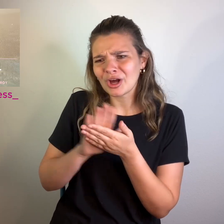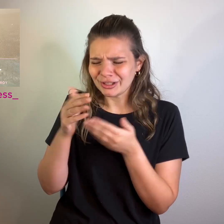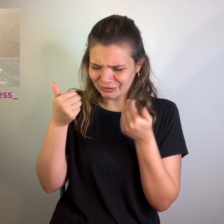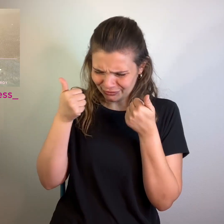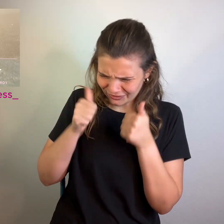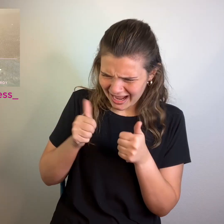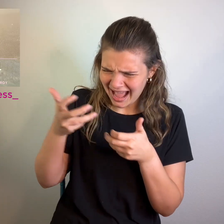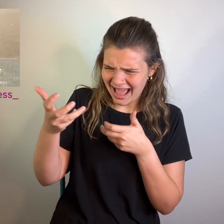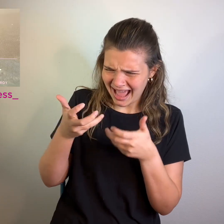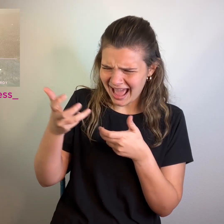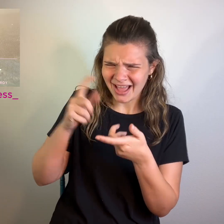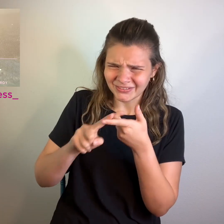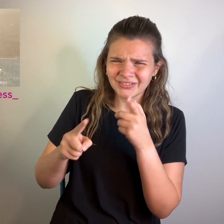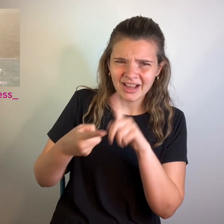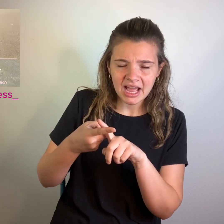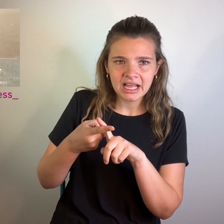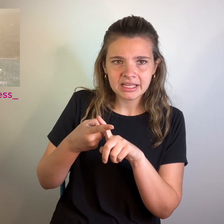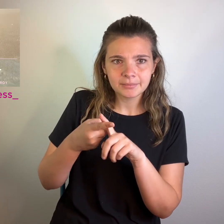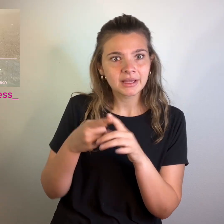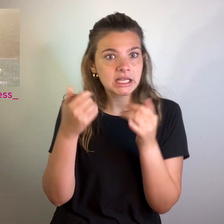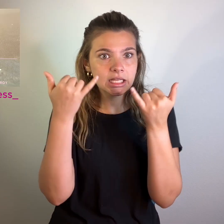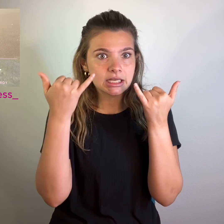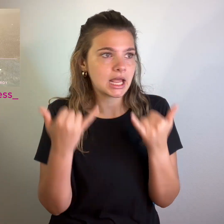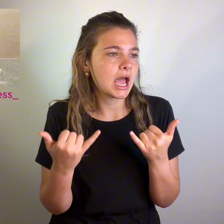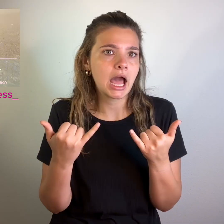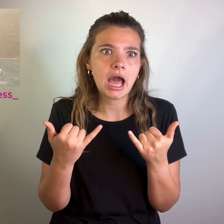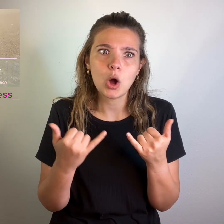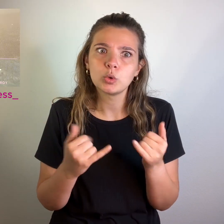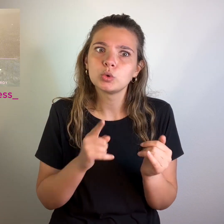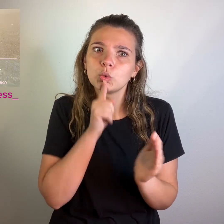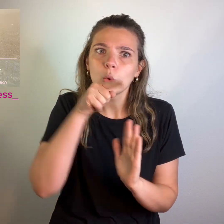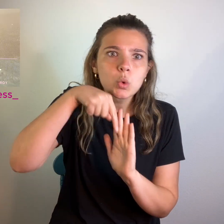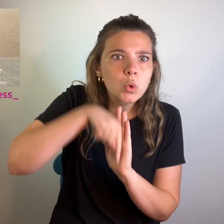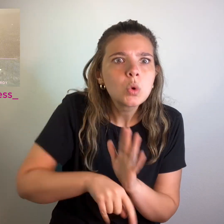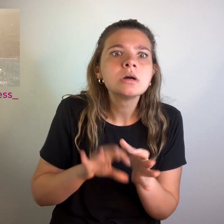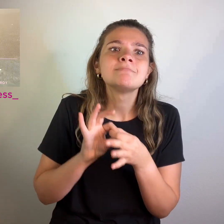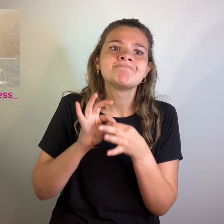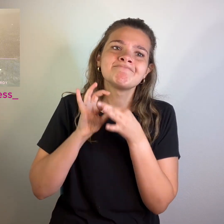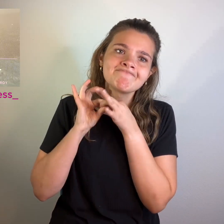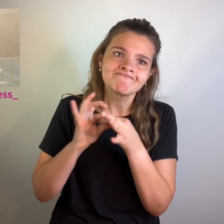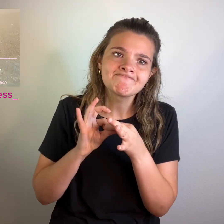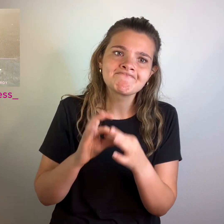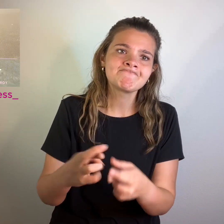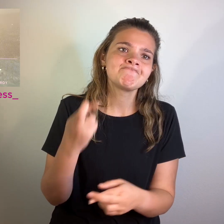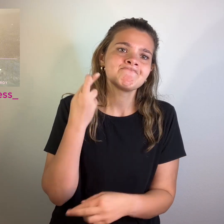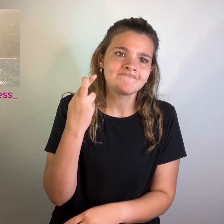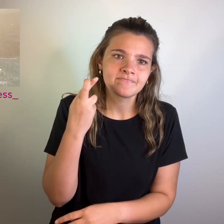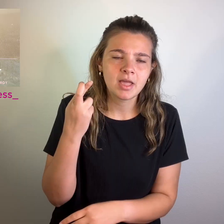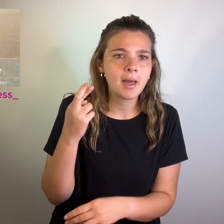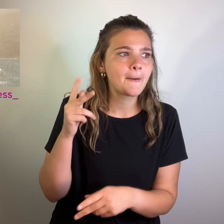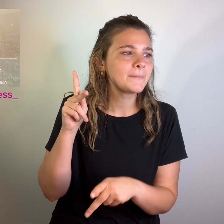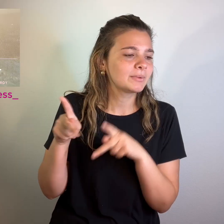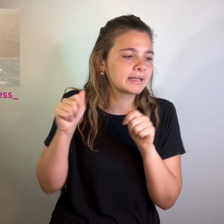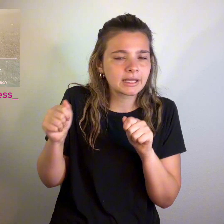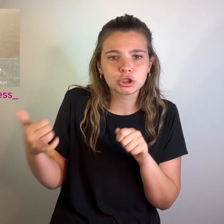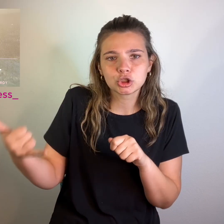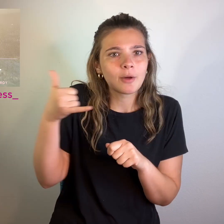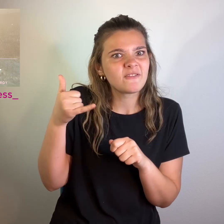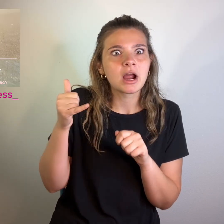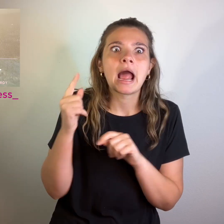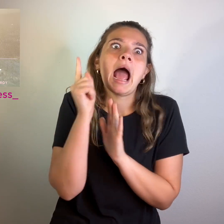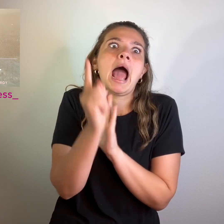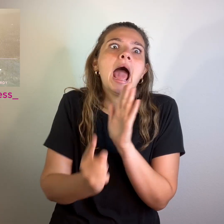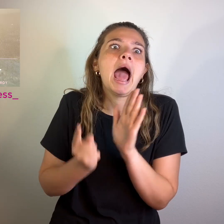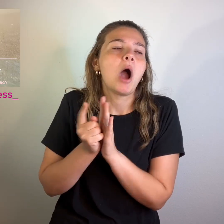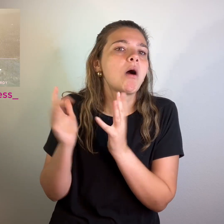to like my true ride or die friendships now that are like calling me for an hour and they're always checking in to see when